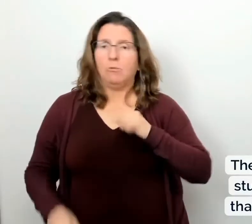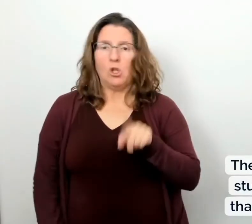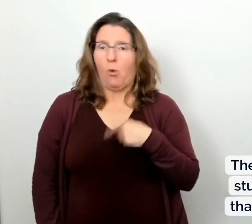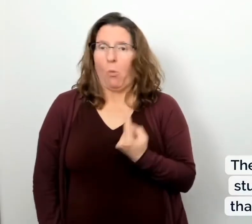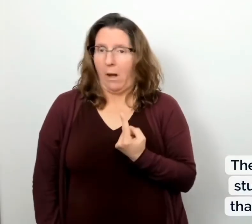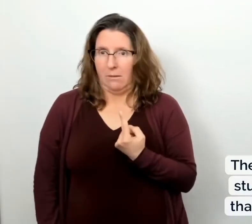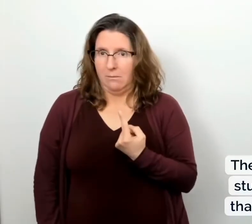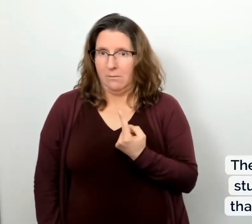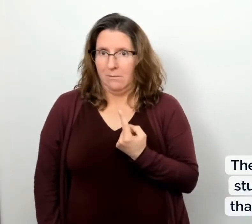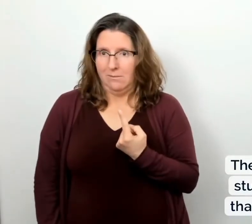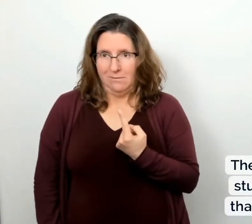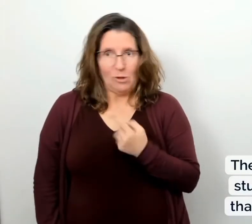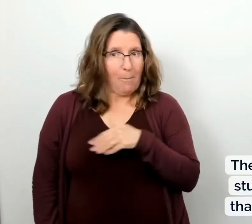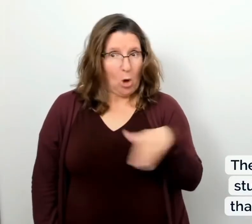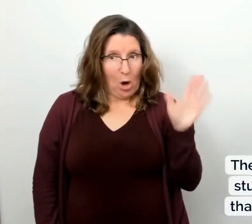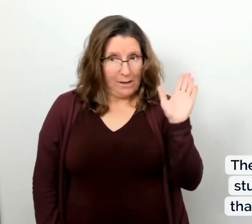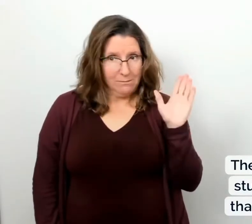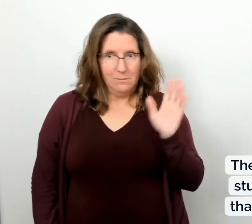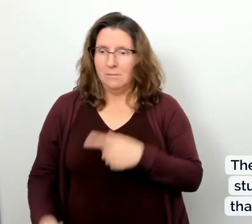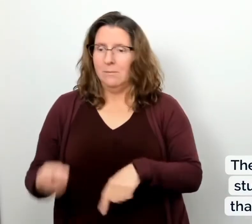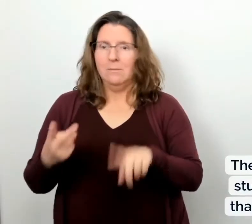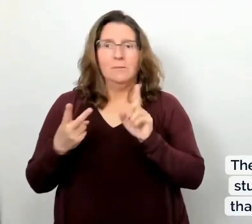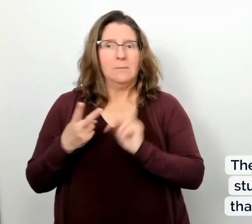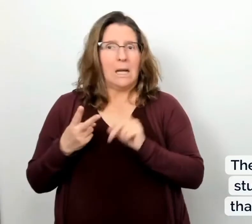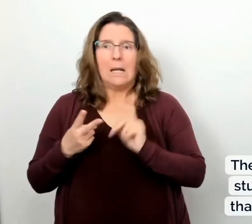deaf. I was the only one.